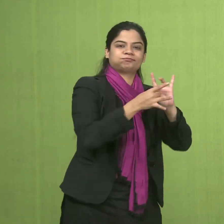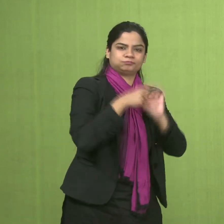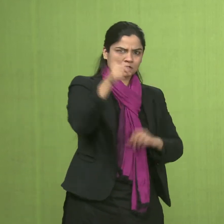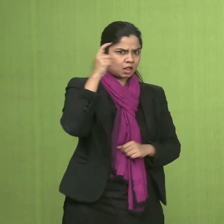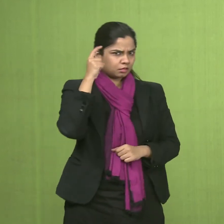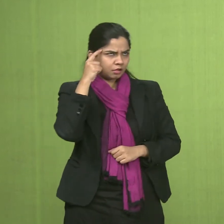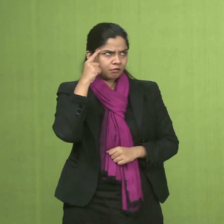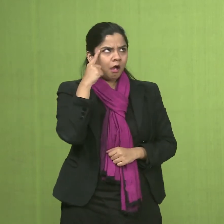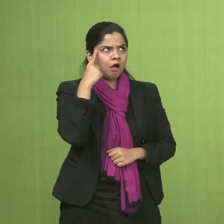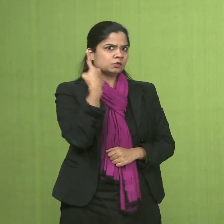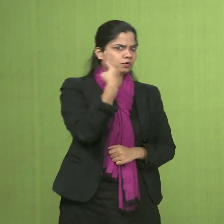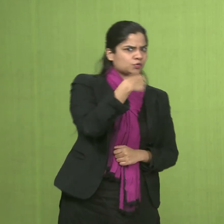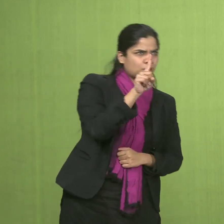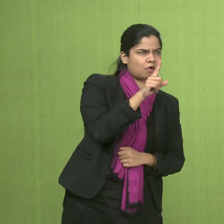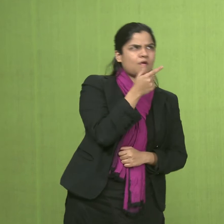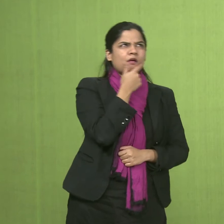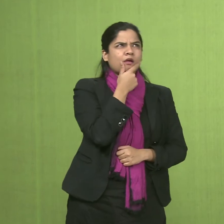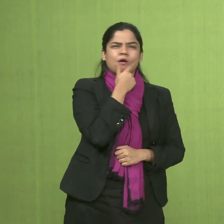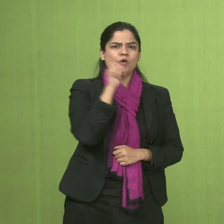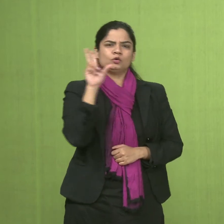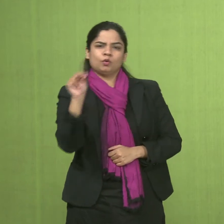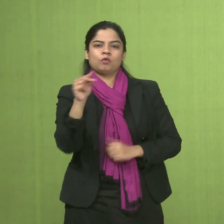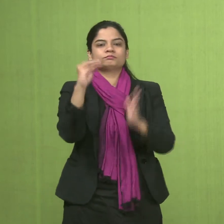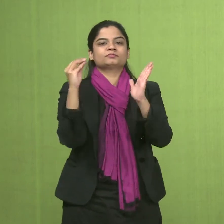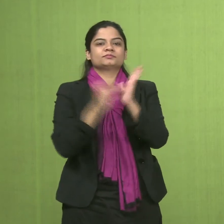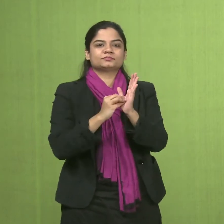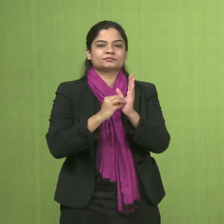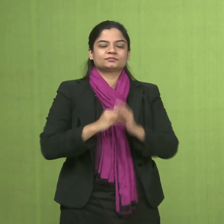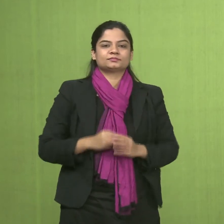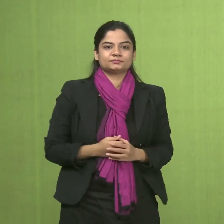do that. You think that's true or that's false? Write down your answer.